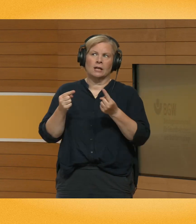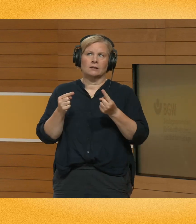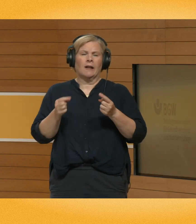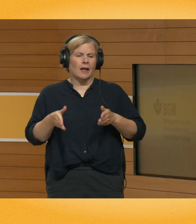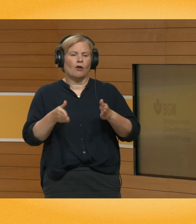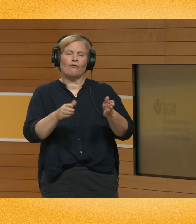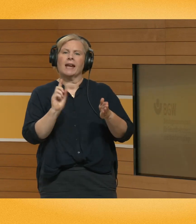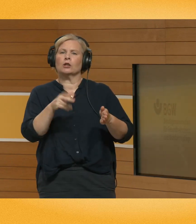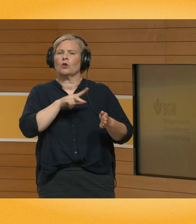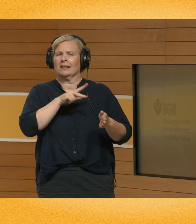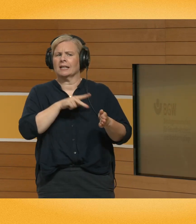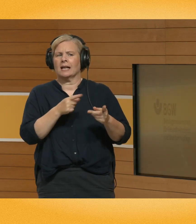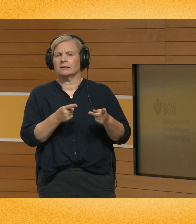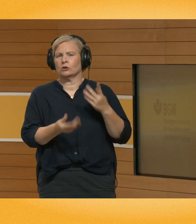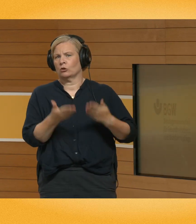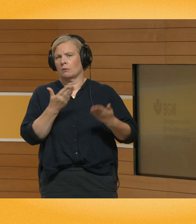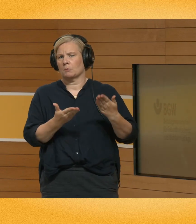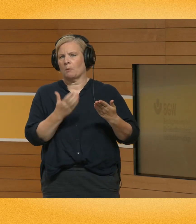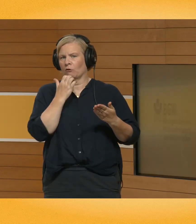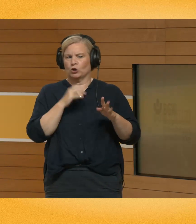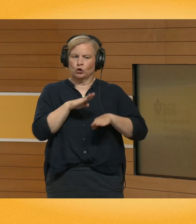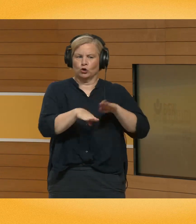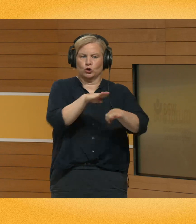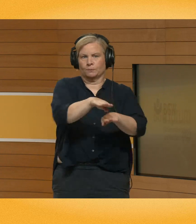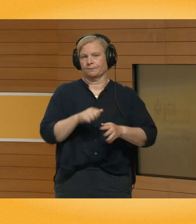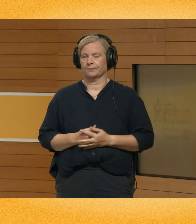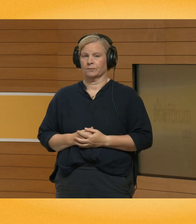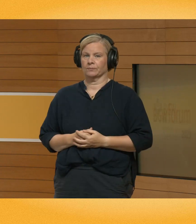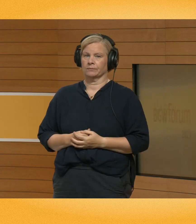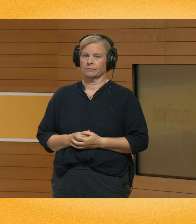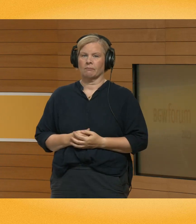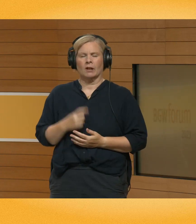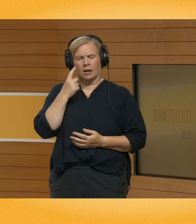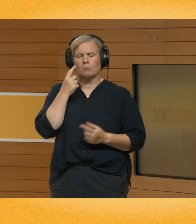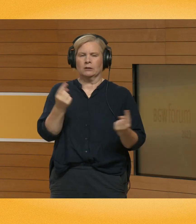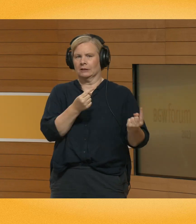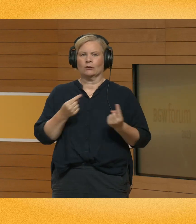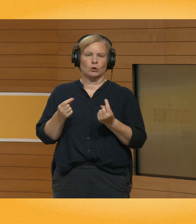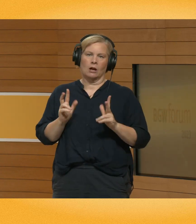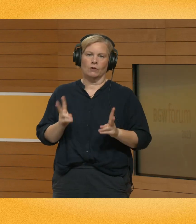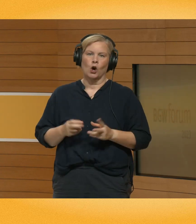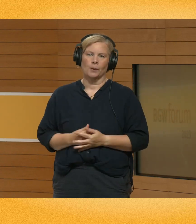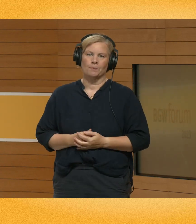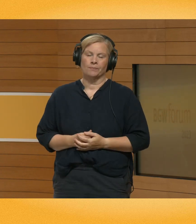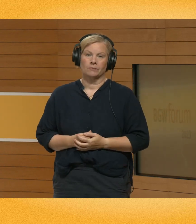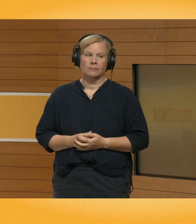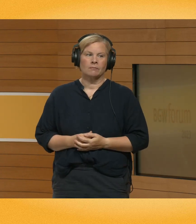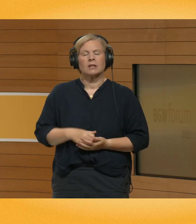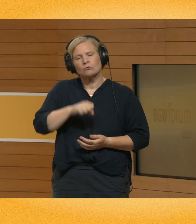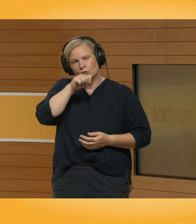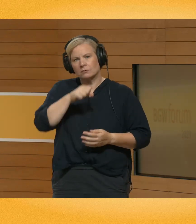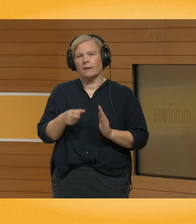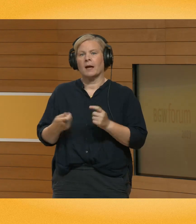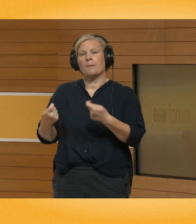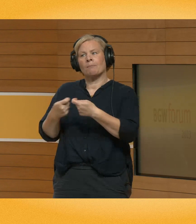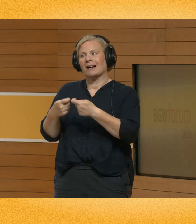Because yes, we like to go to the magnet accreditation, but it's not possible in the next time,